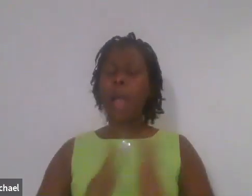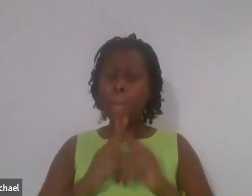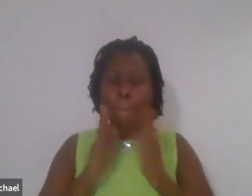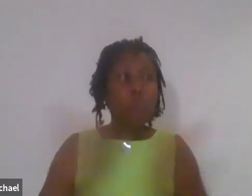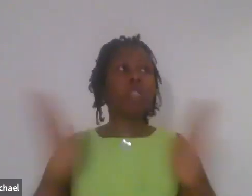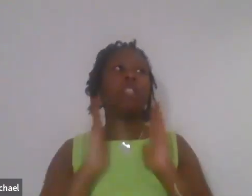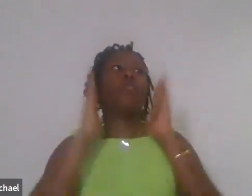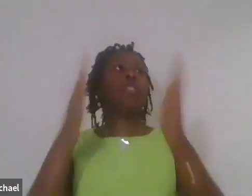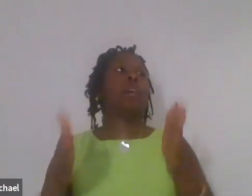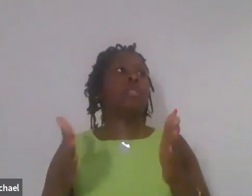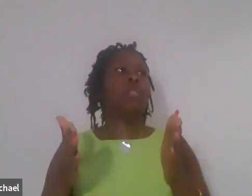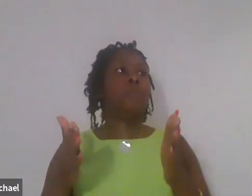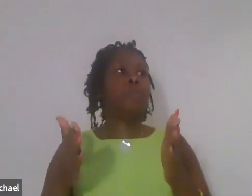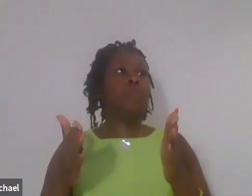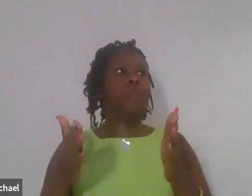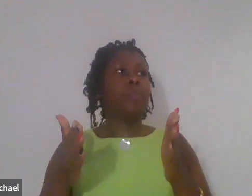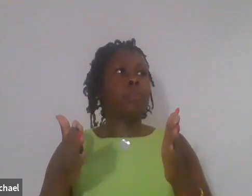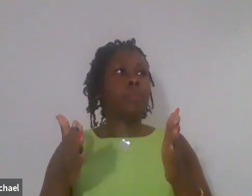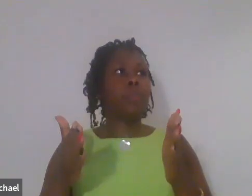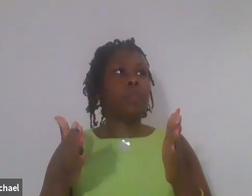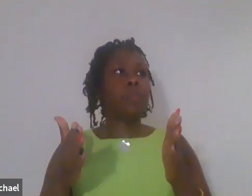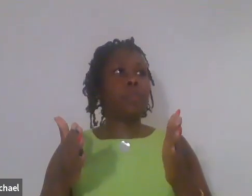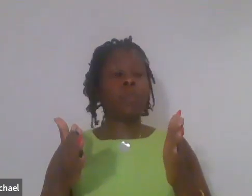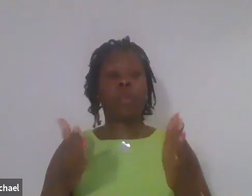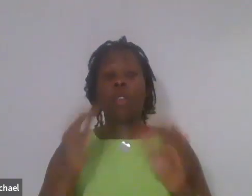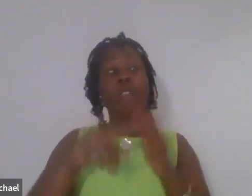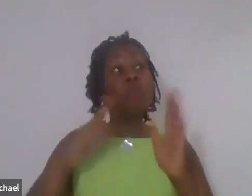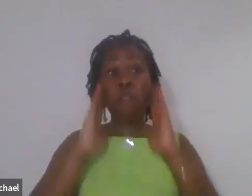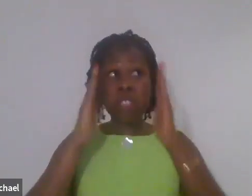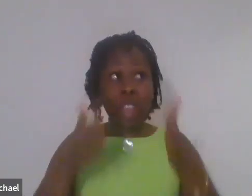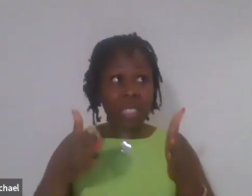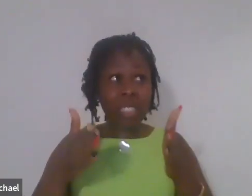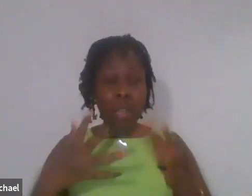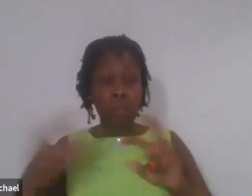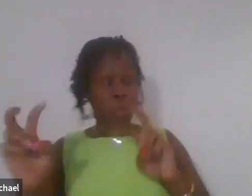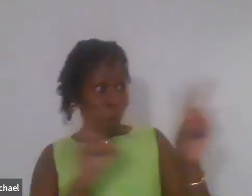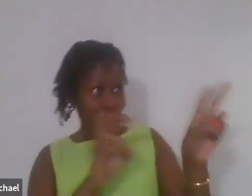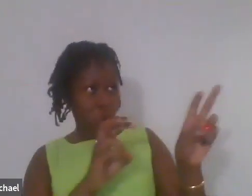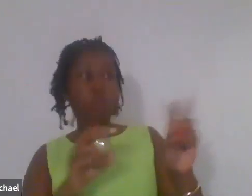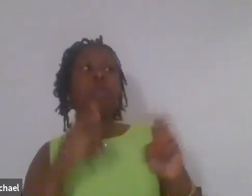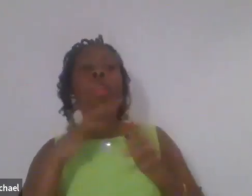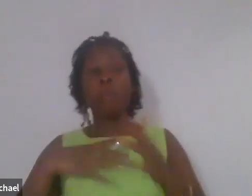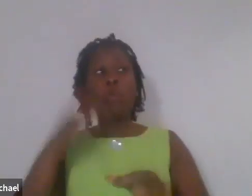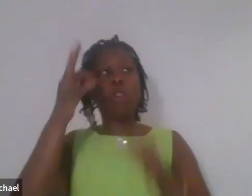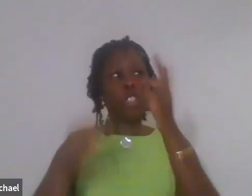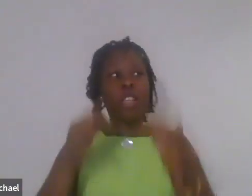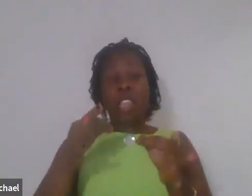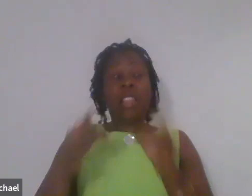leadership. So that's what I focus on mostly. If you are focused, then people